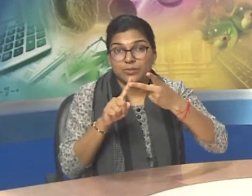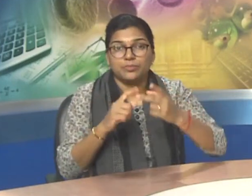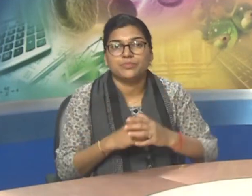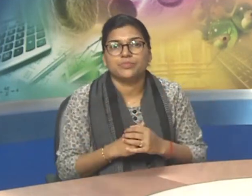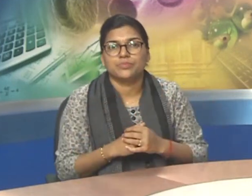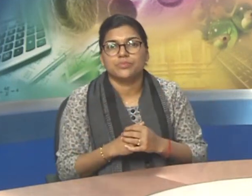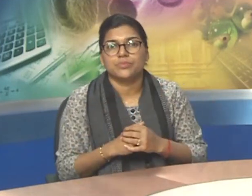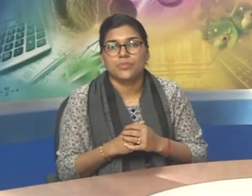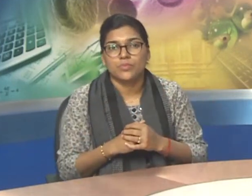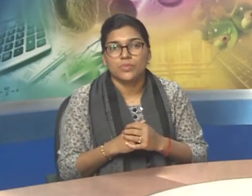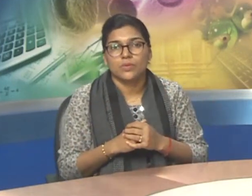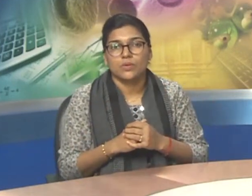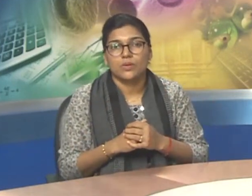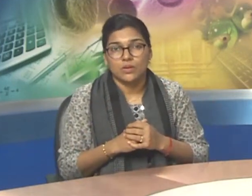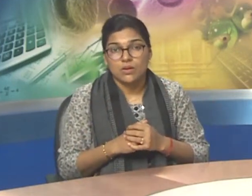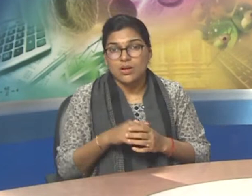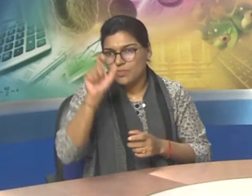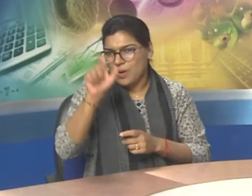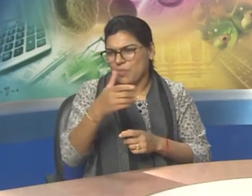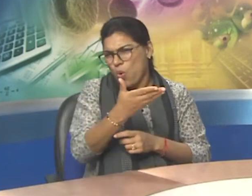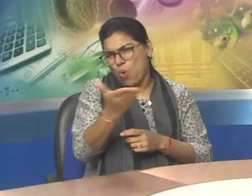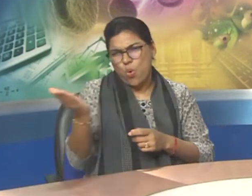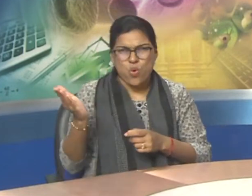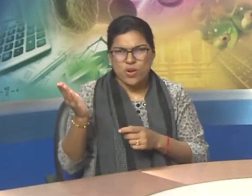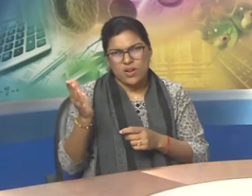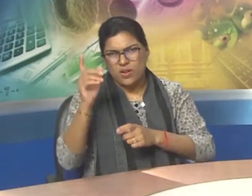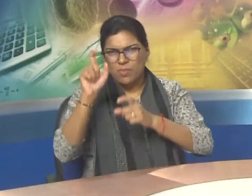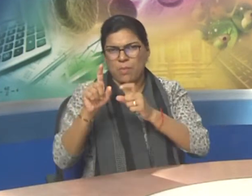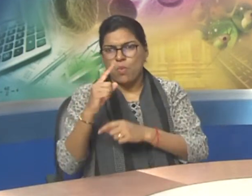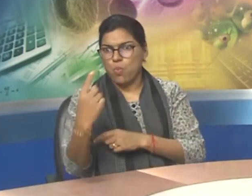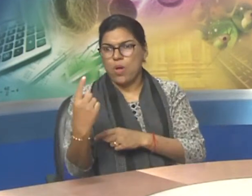The second law states that every reader